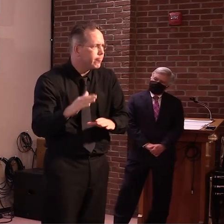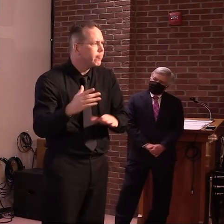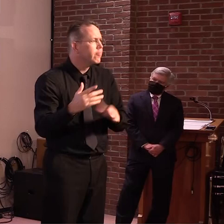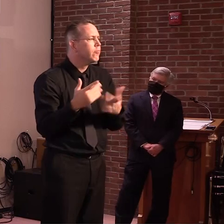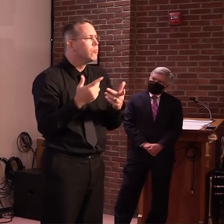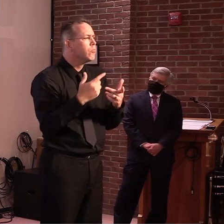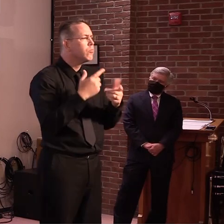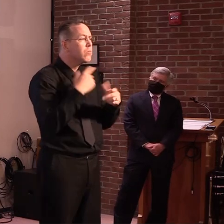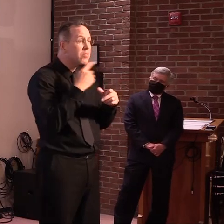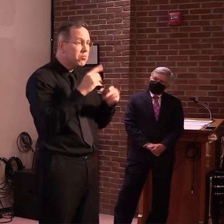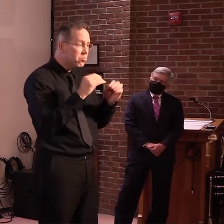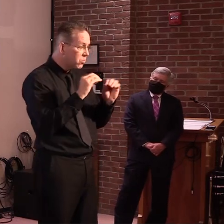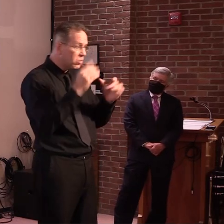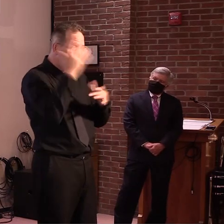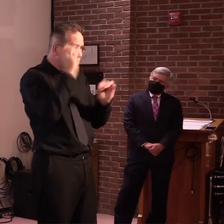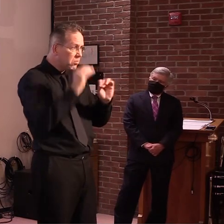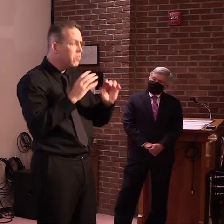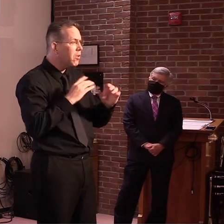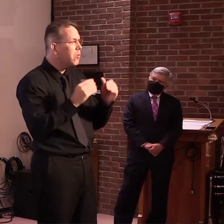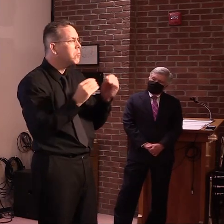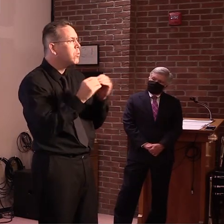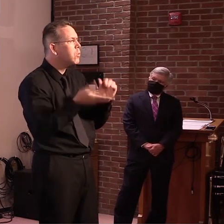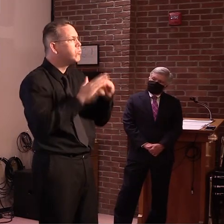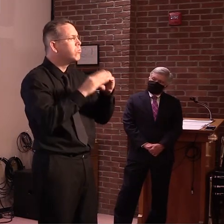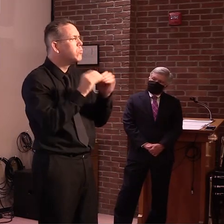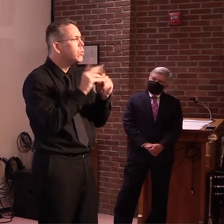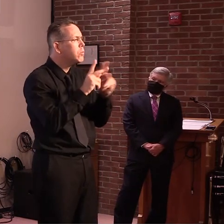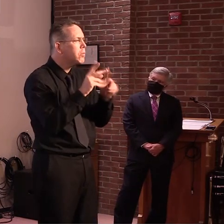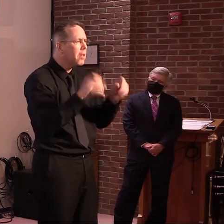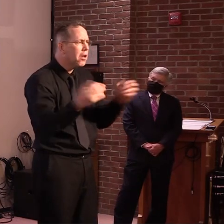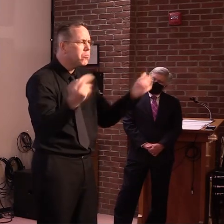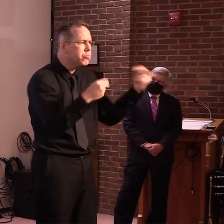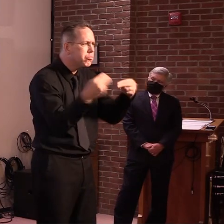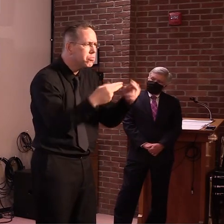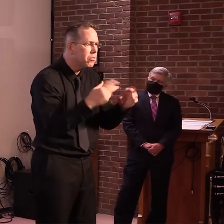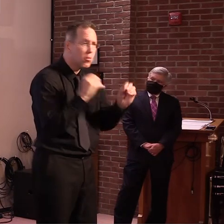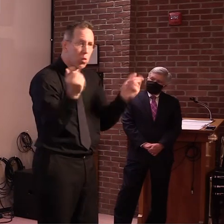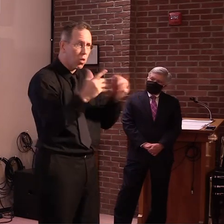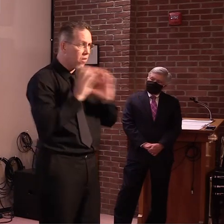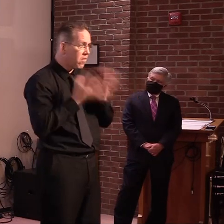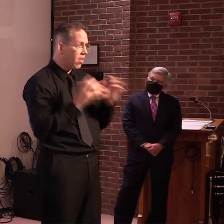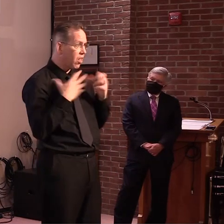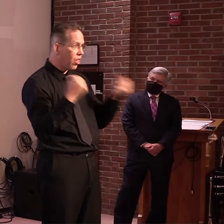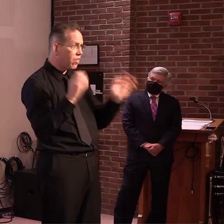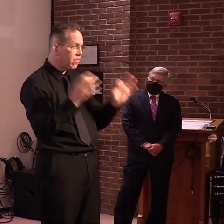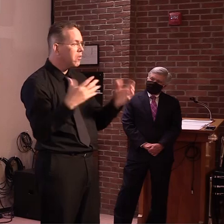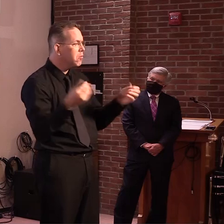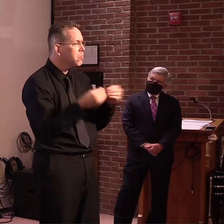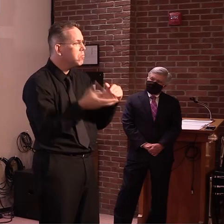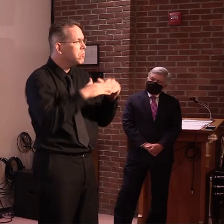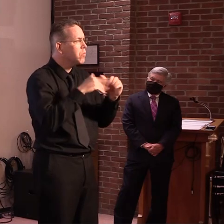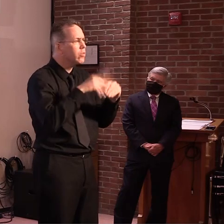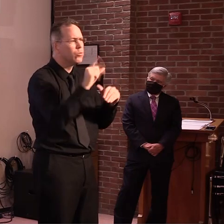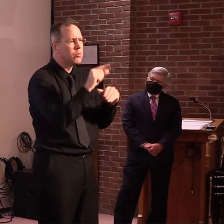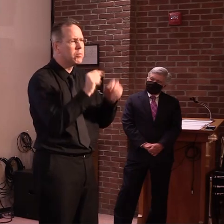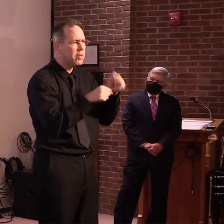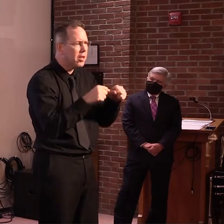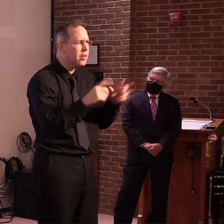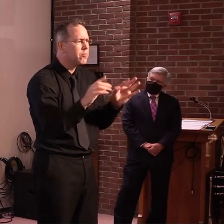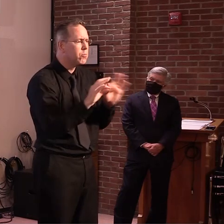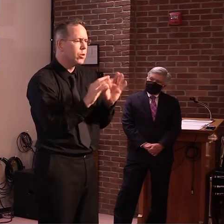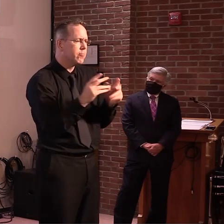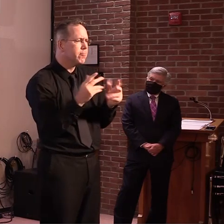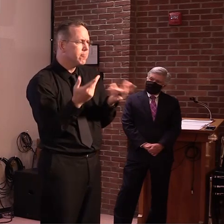all the educators in the state, we're anxious to get back to the work and very appreciative of parents and their flexibility getting us through this very difficult